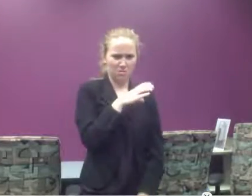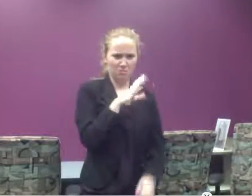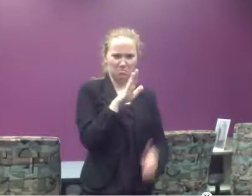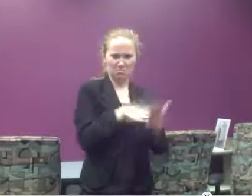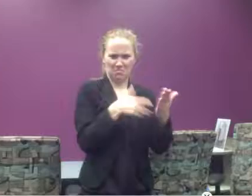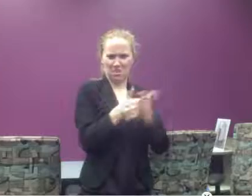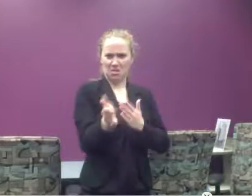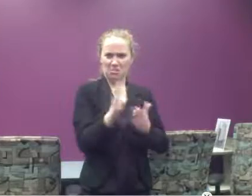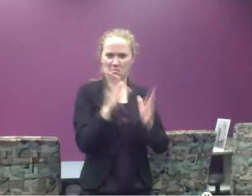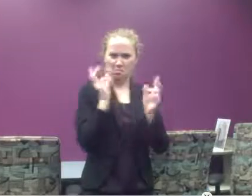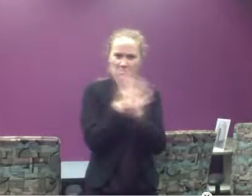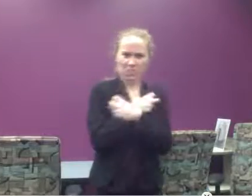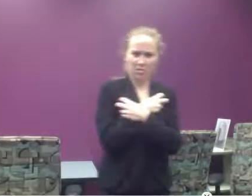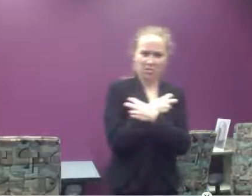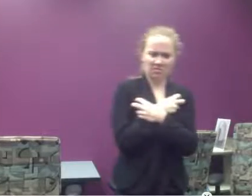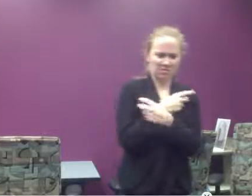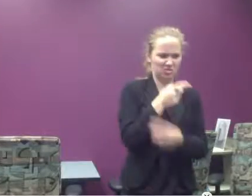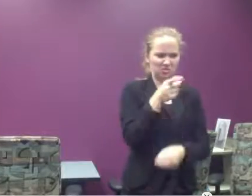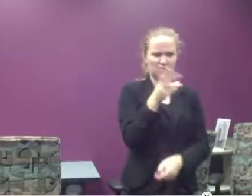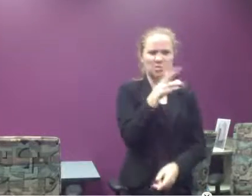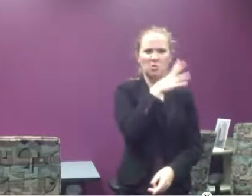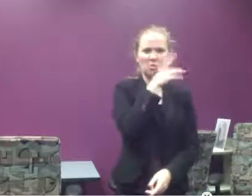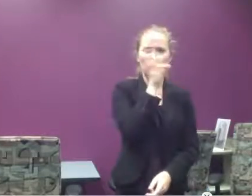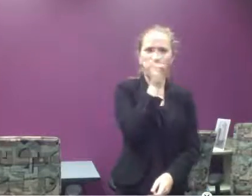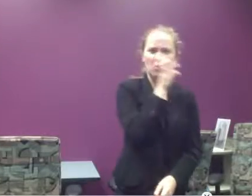People thought she was quite odd for painting bones.